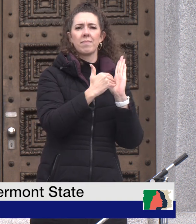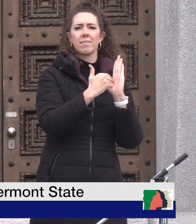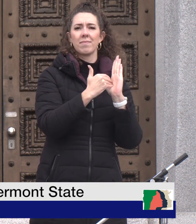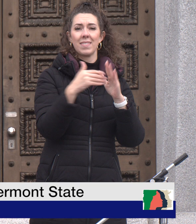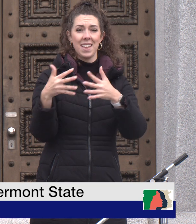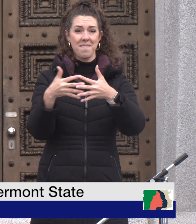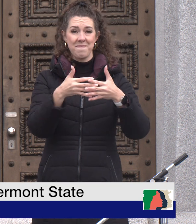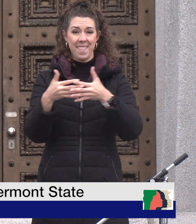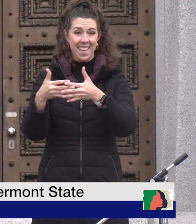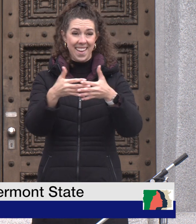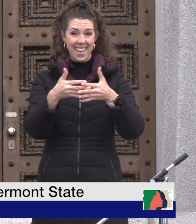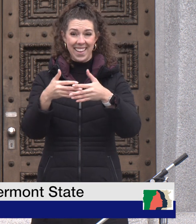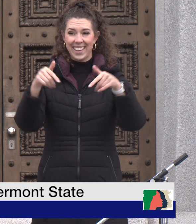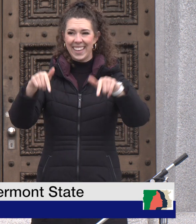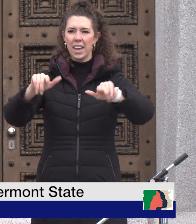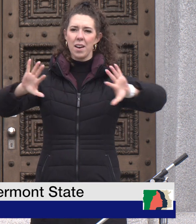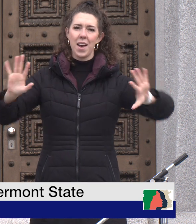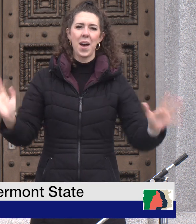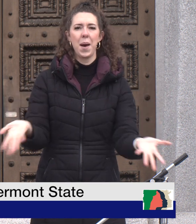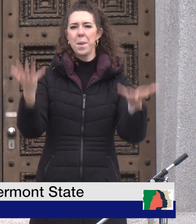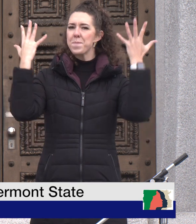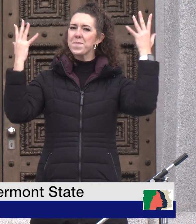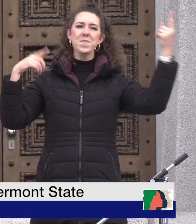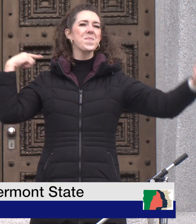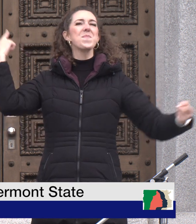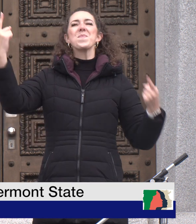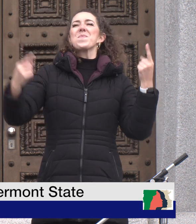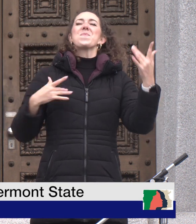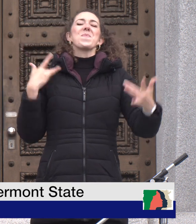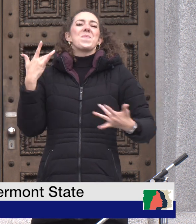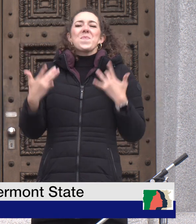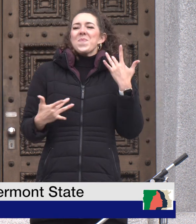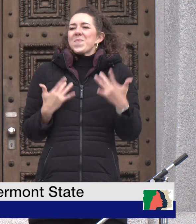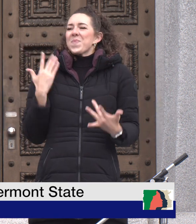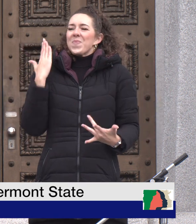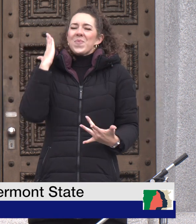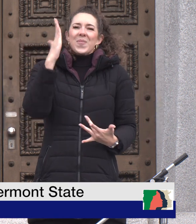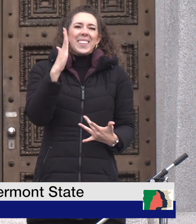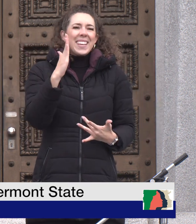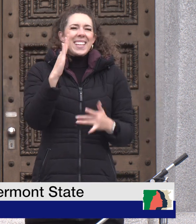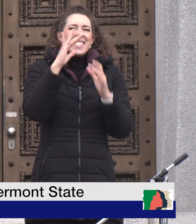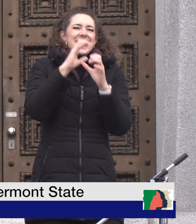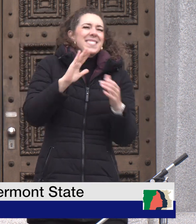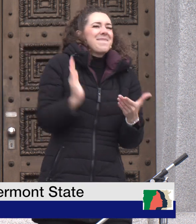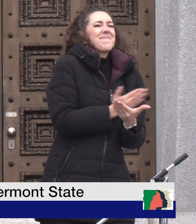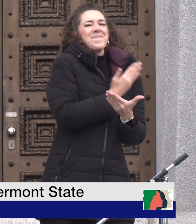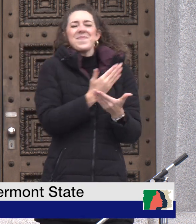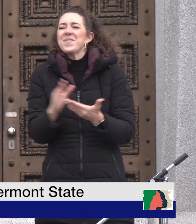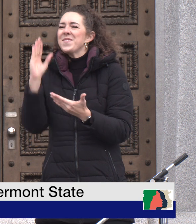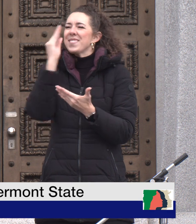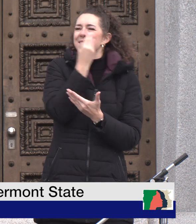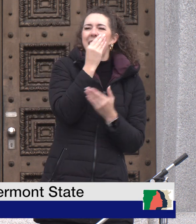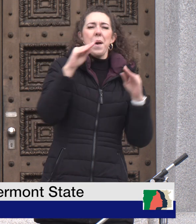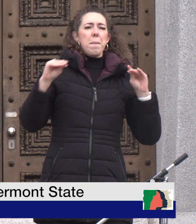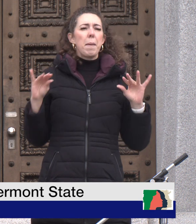wild. It'll be all trumpets and leeks and lilacs from here on